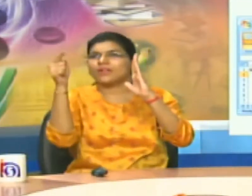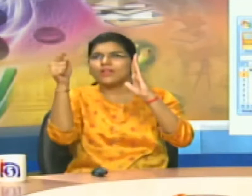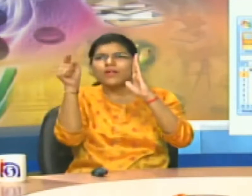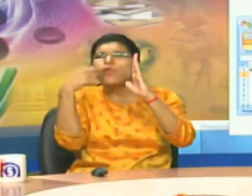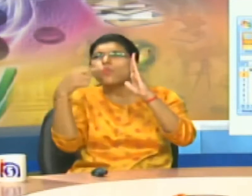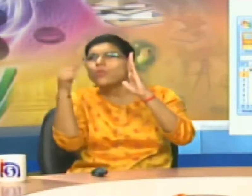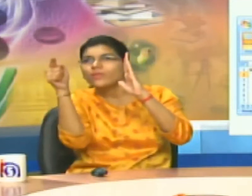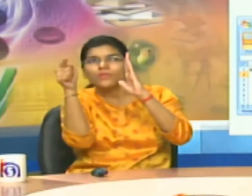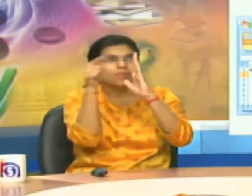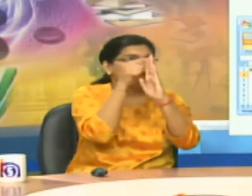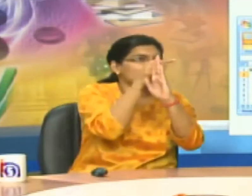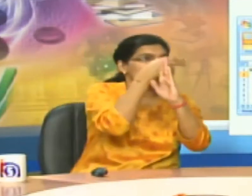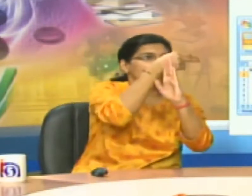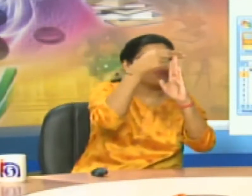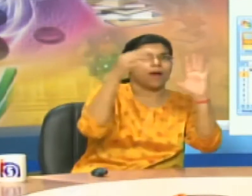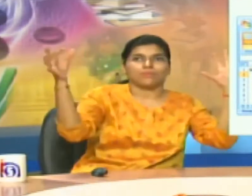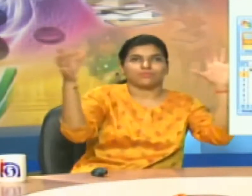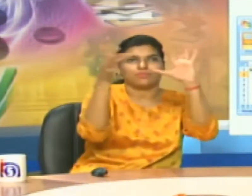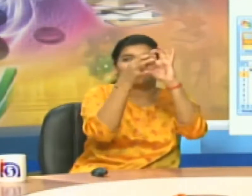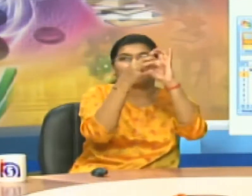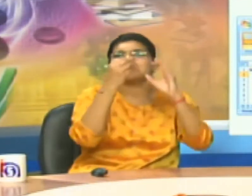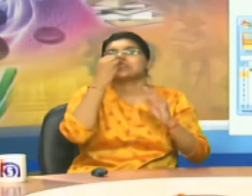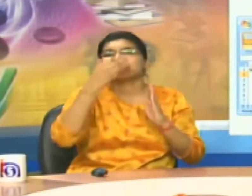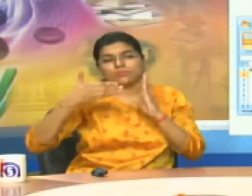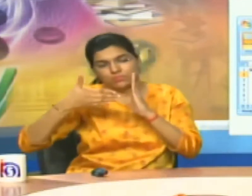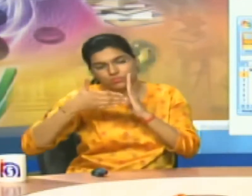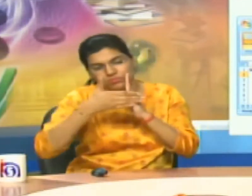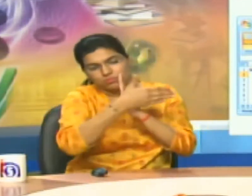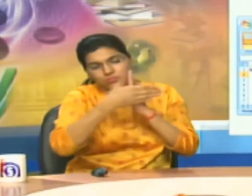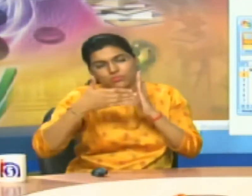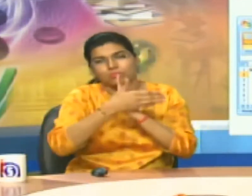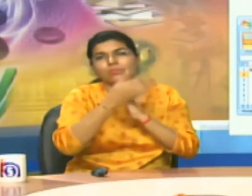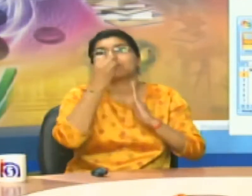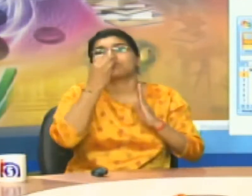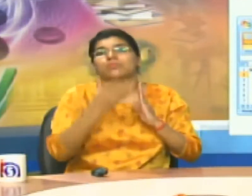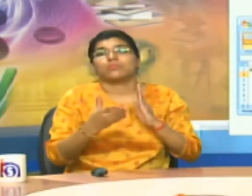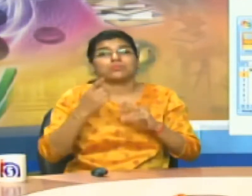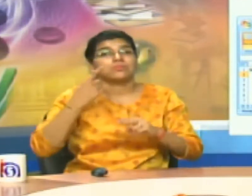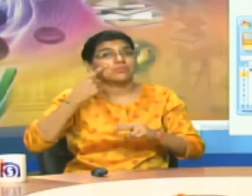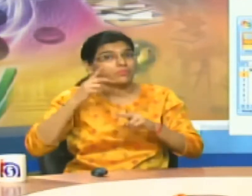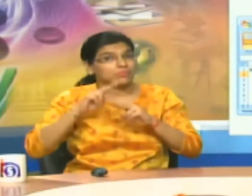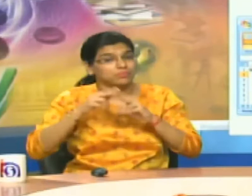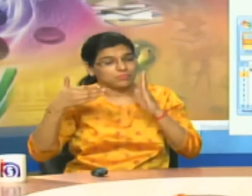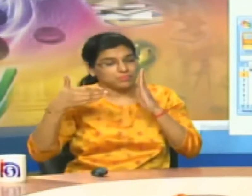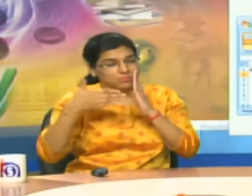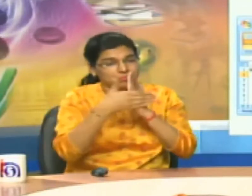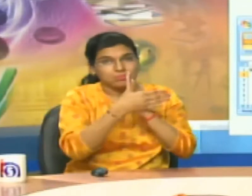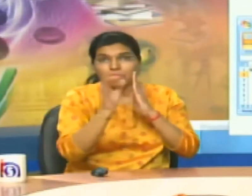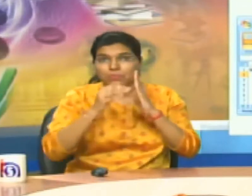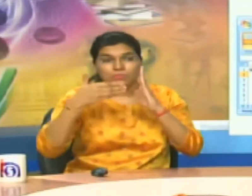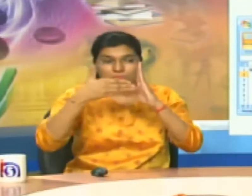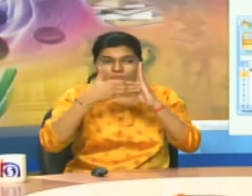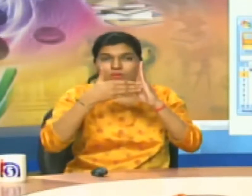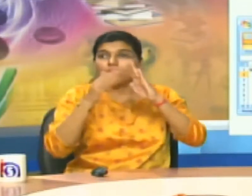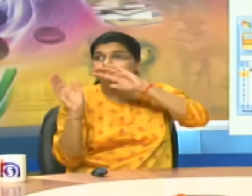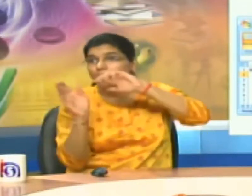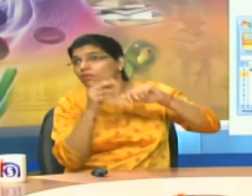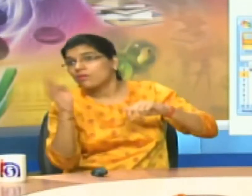the Aadhaar number, which is just like in the book we have pages, just all the pages are behind the front